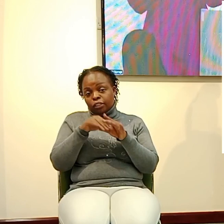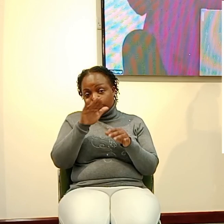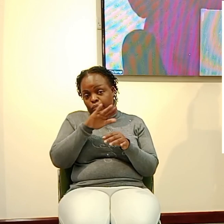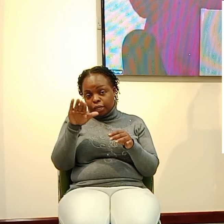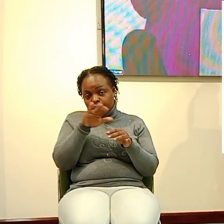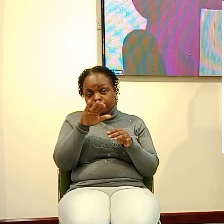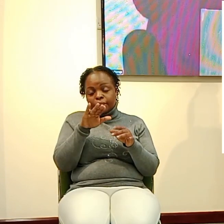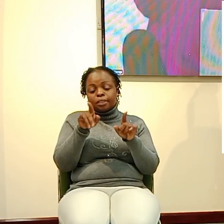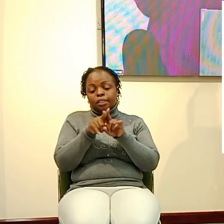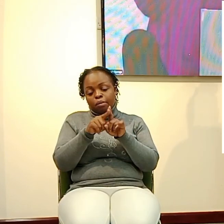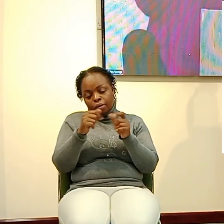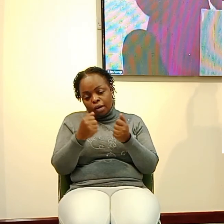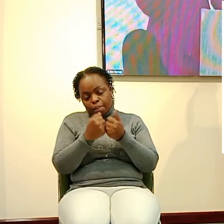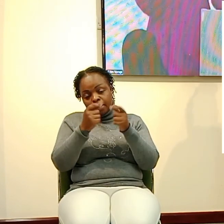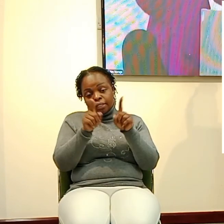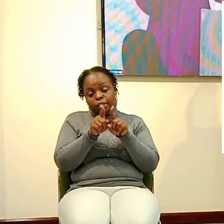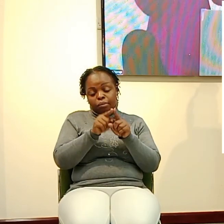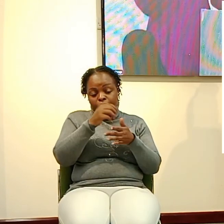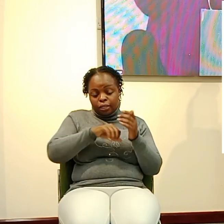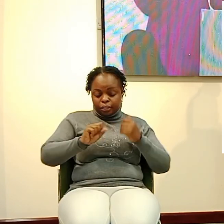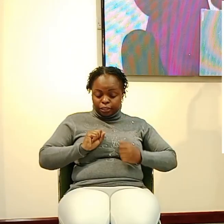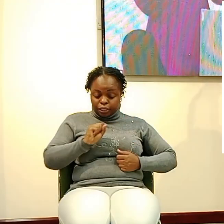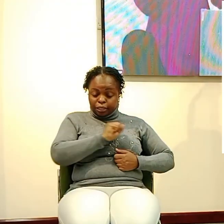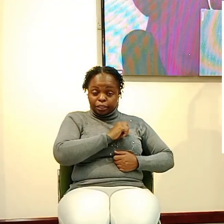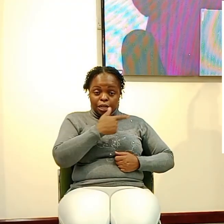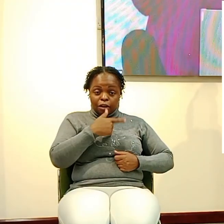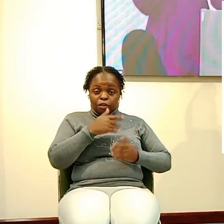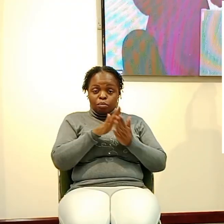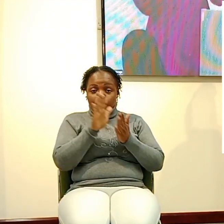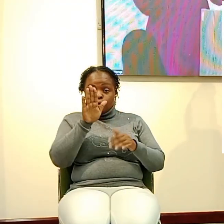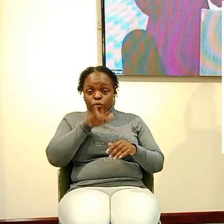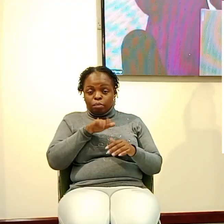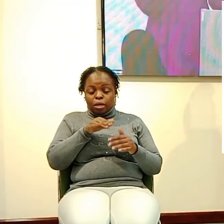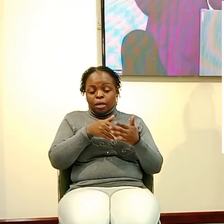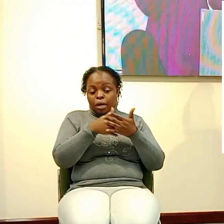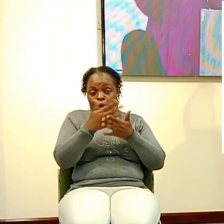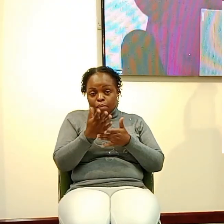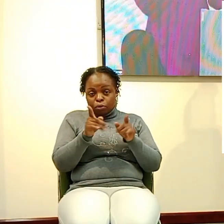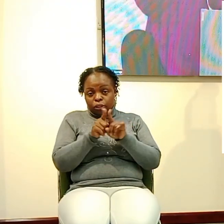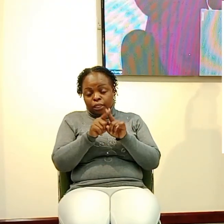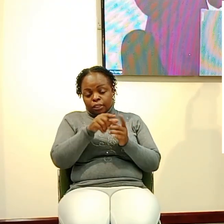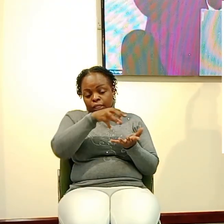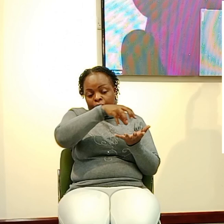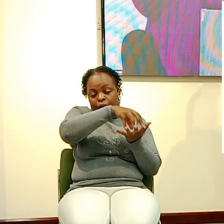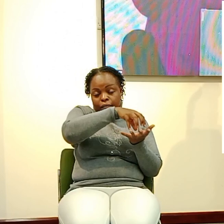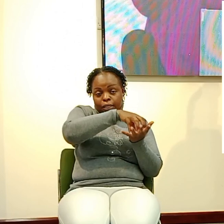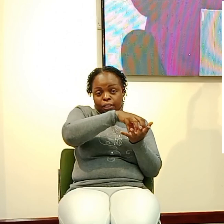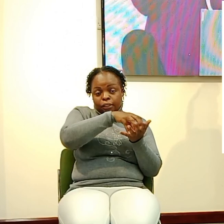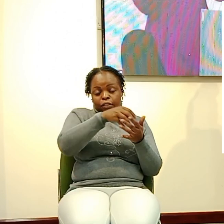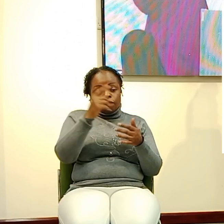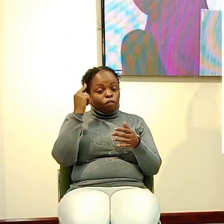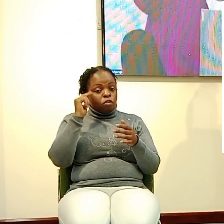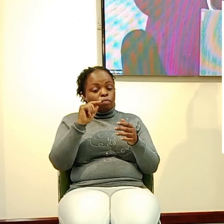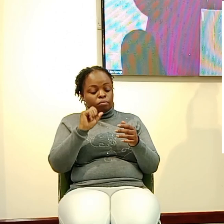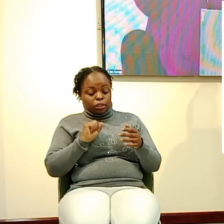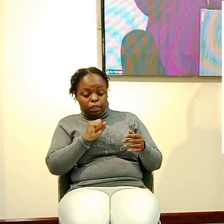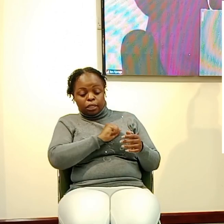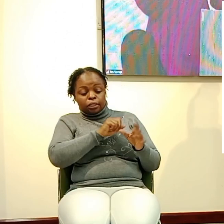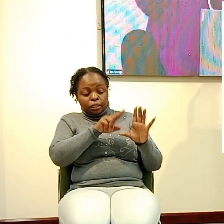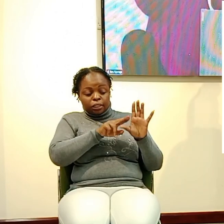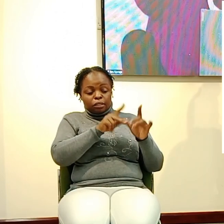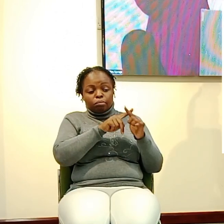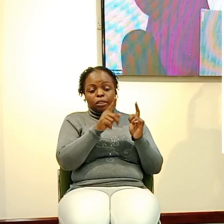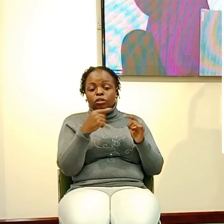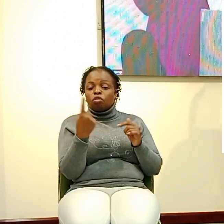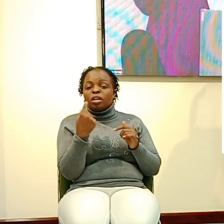Senate, yes, there are more women coming out as candidates for the senatorial seat, but only 3 have been elected